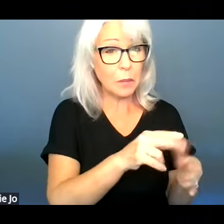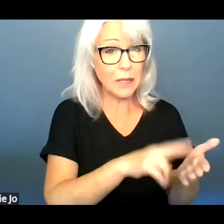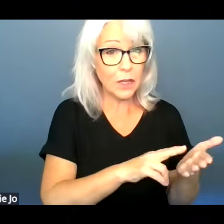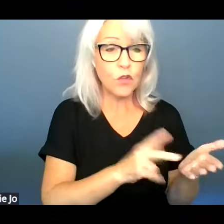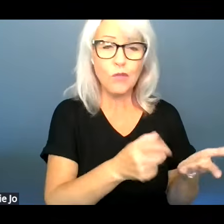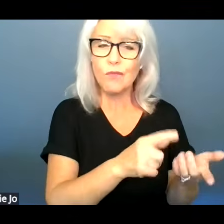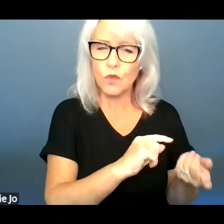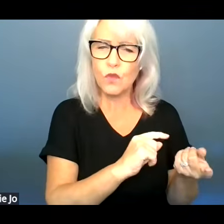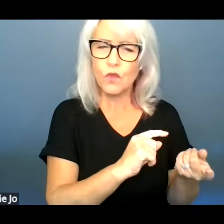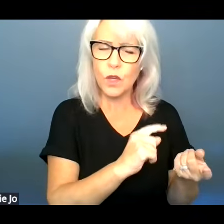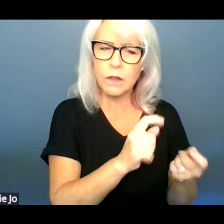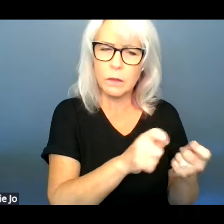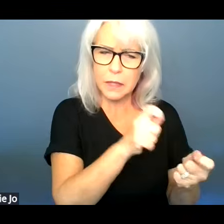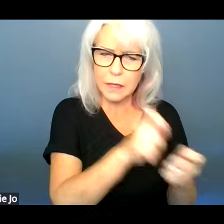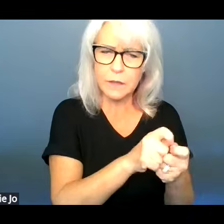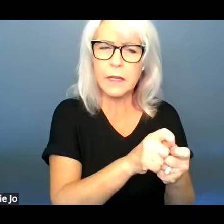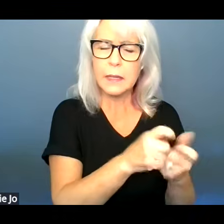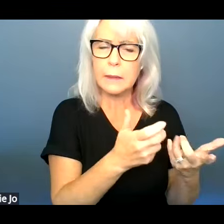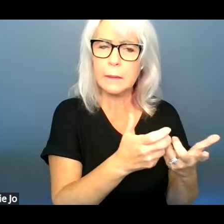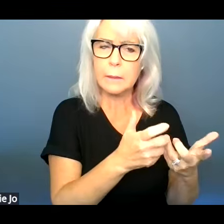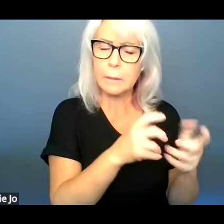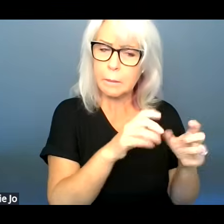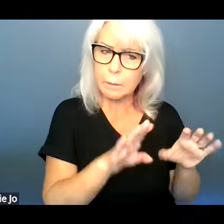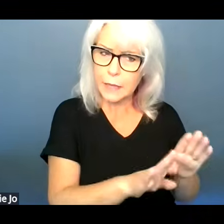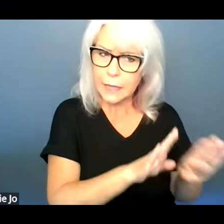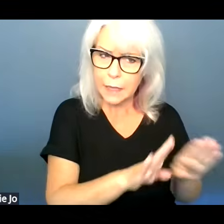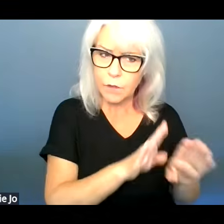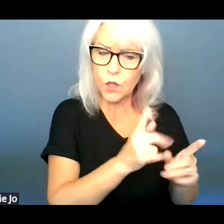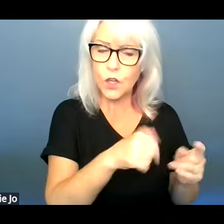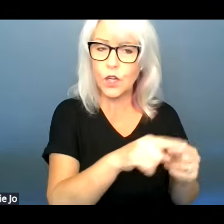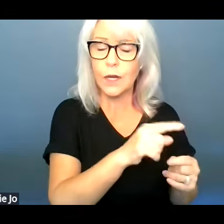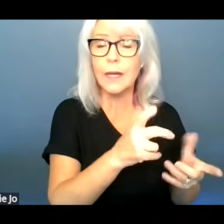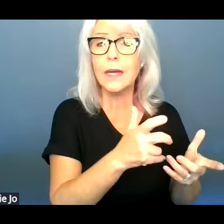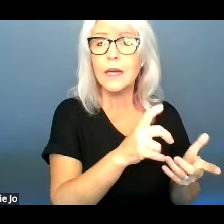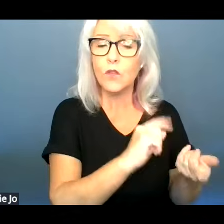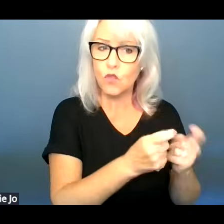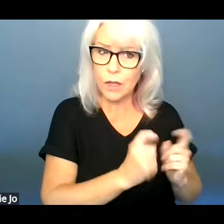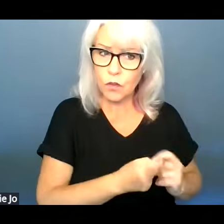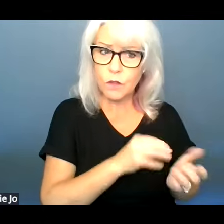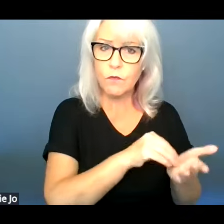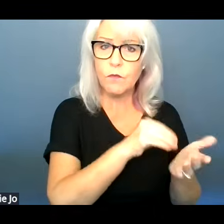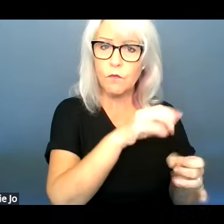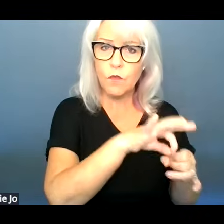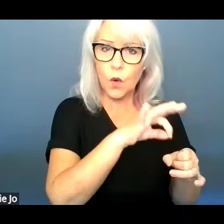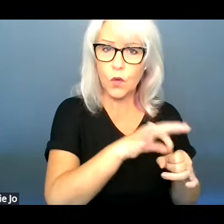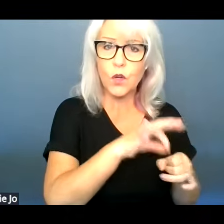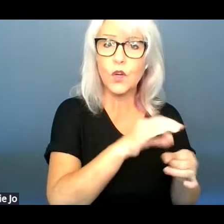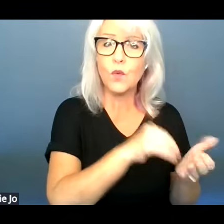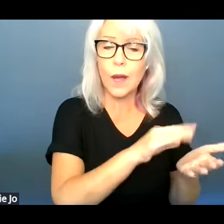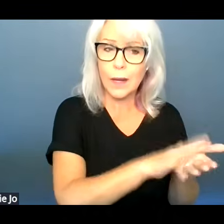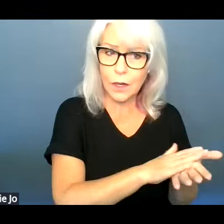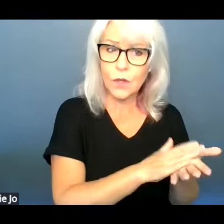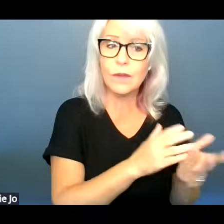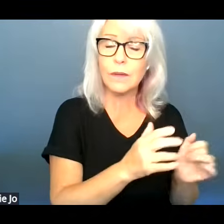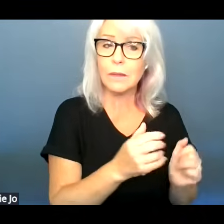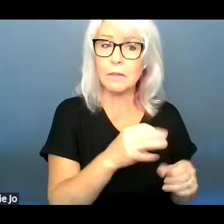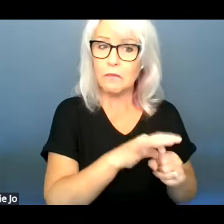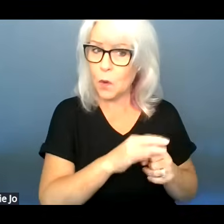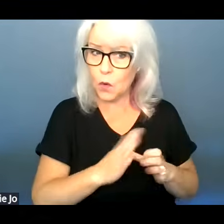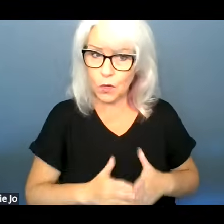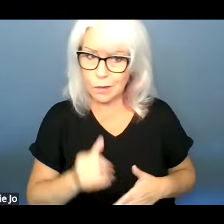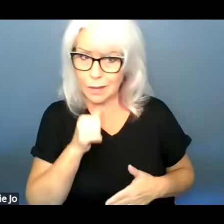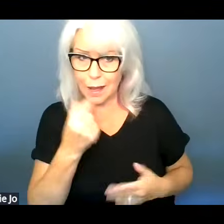voter records over a period of time outside of the clerk's authority. I think that both the voters and the clerk